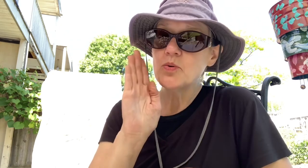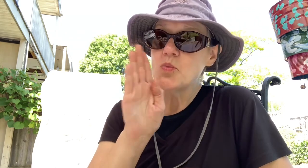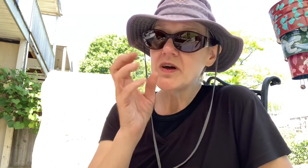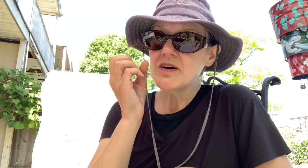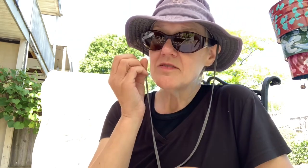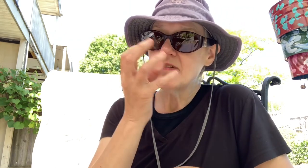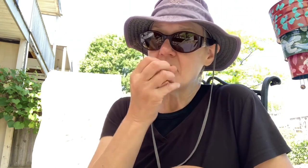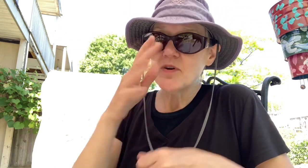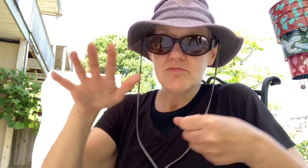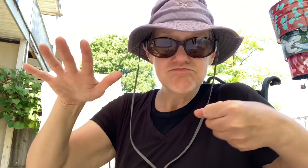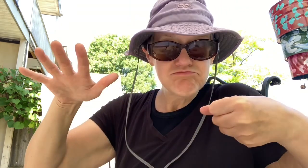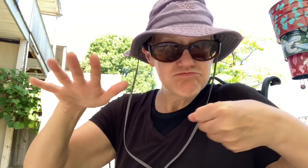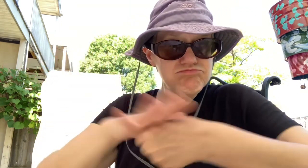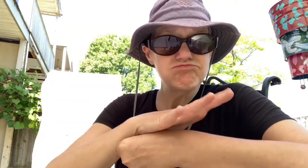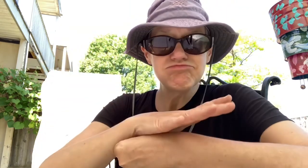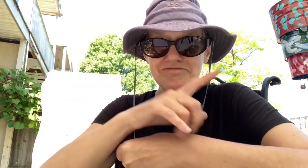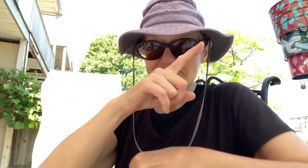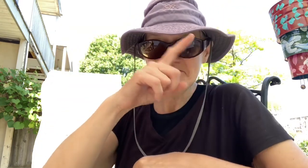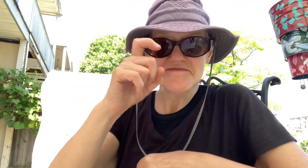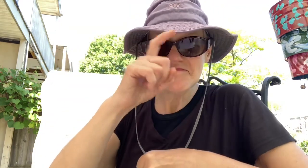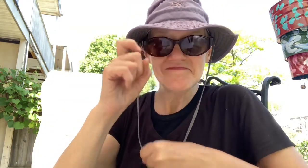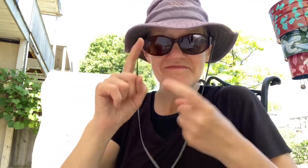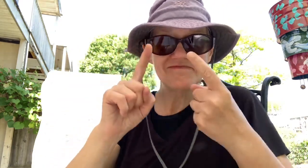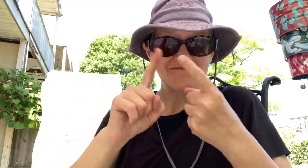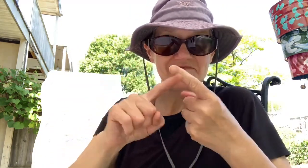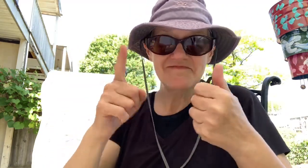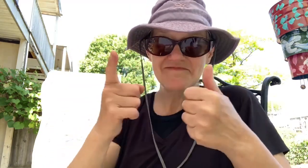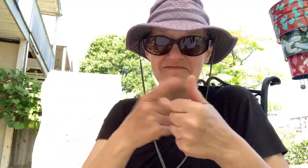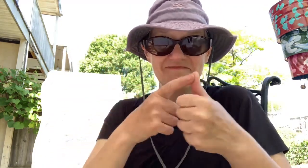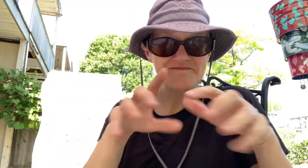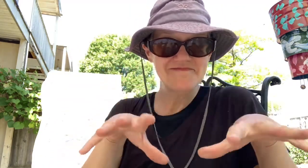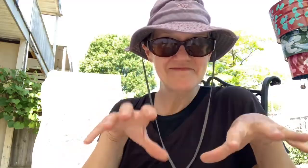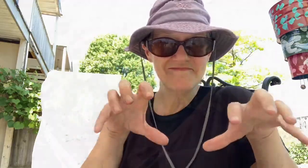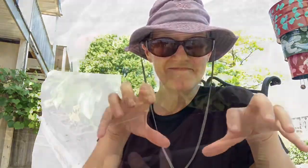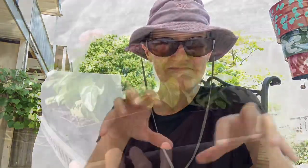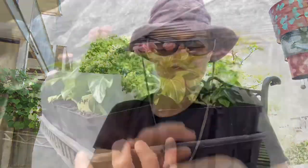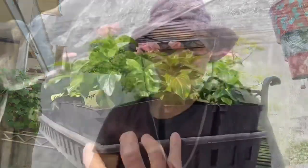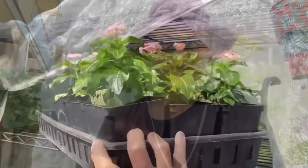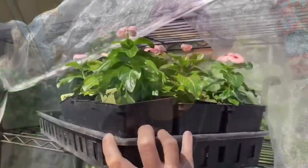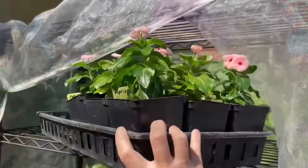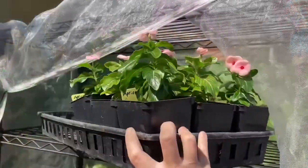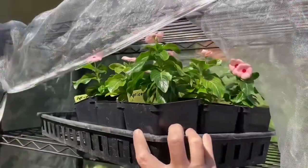But they will bloom all summer until the first frost.